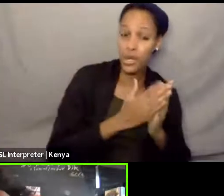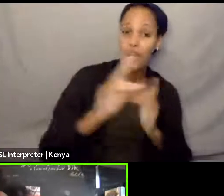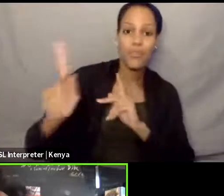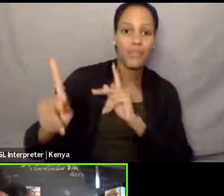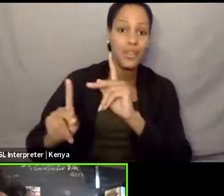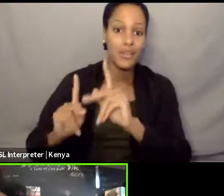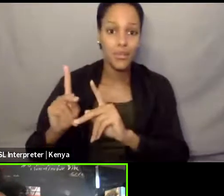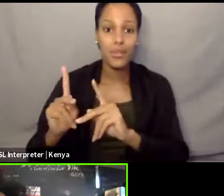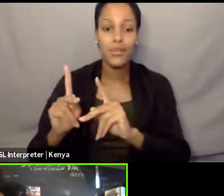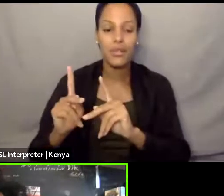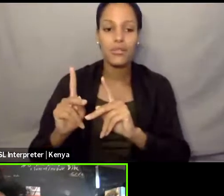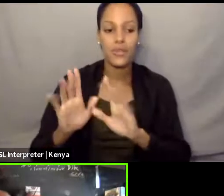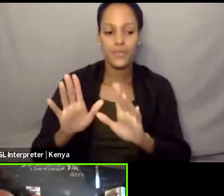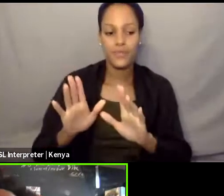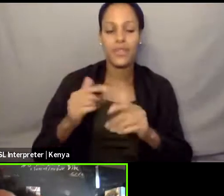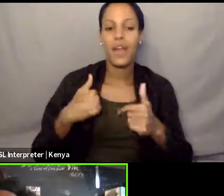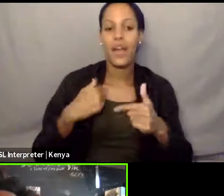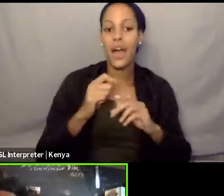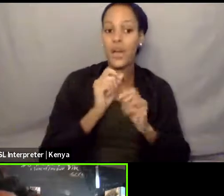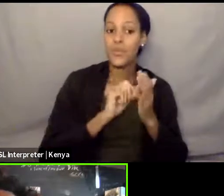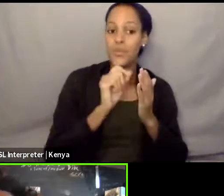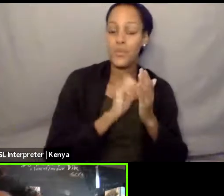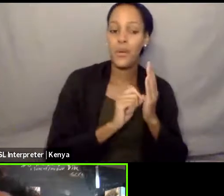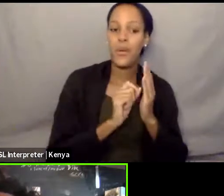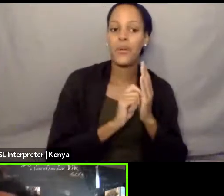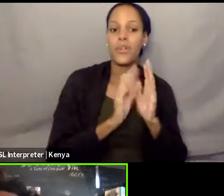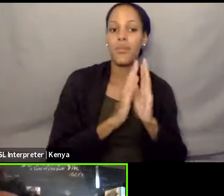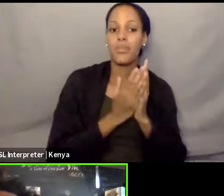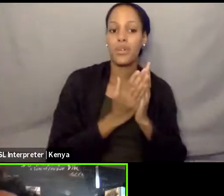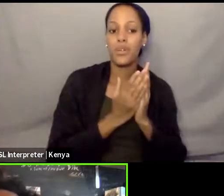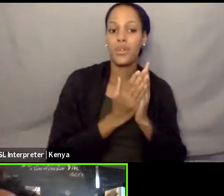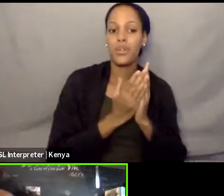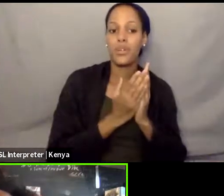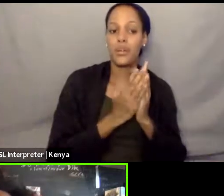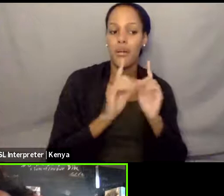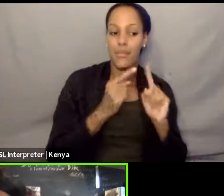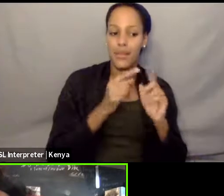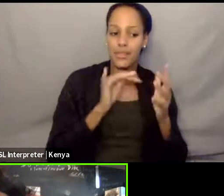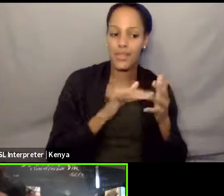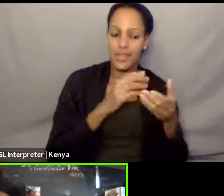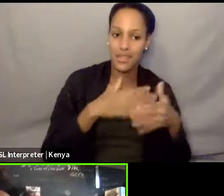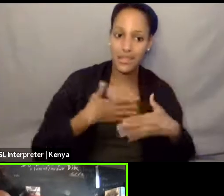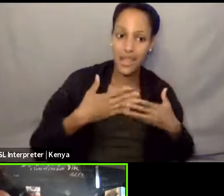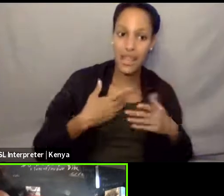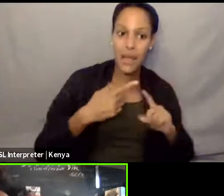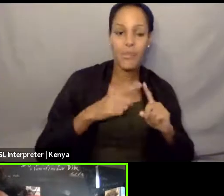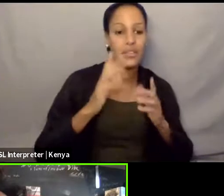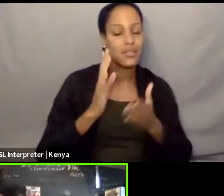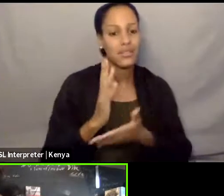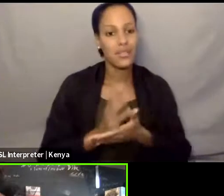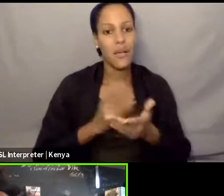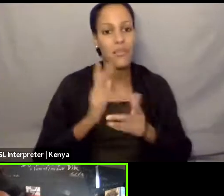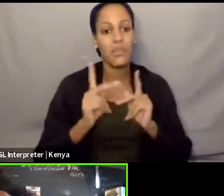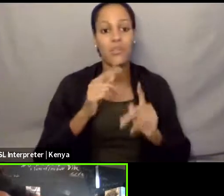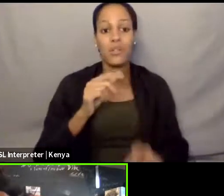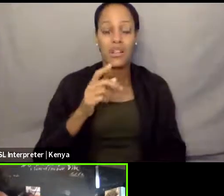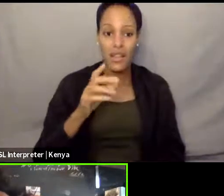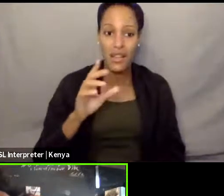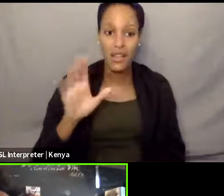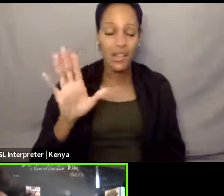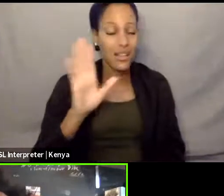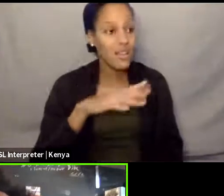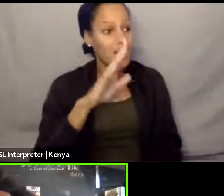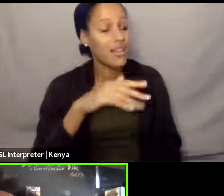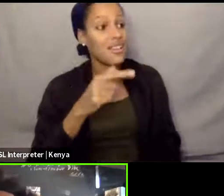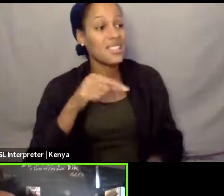I wrote a book that's, trying to study delight, that some people are inclined to be like, "Hey, this is